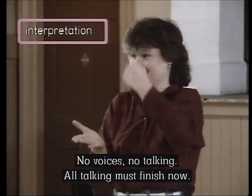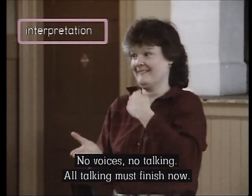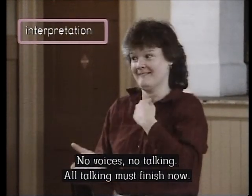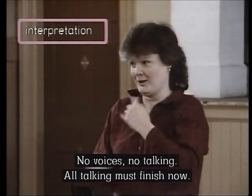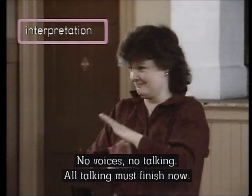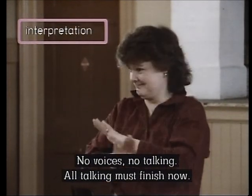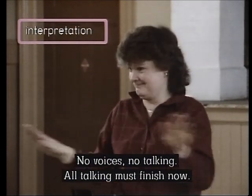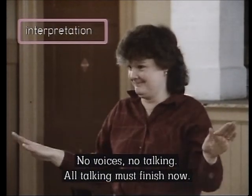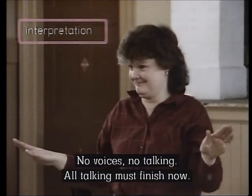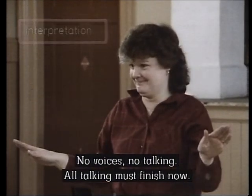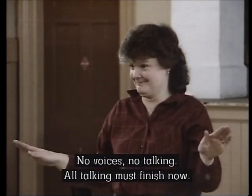must finish now.